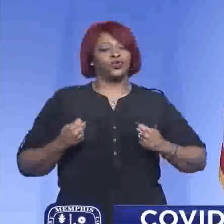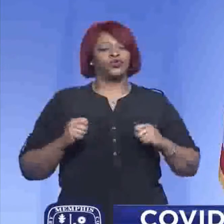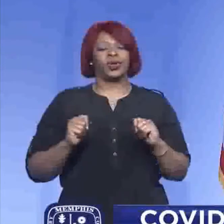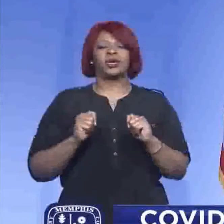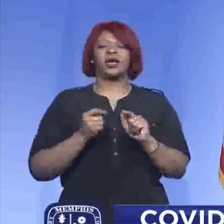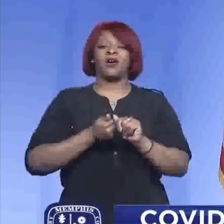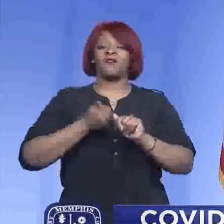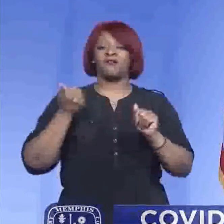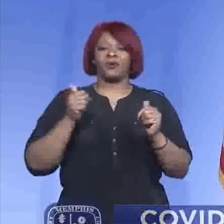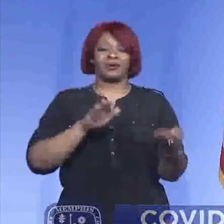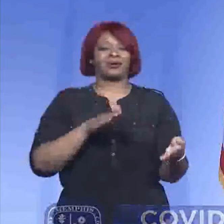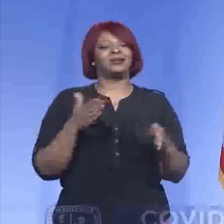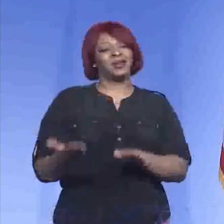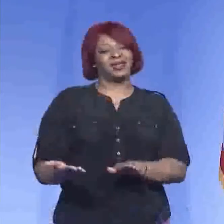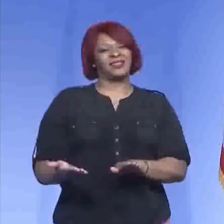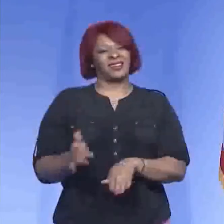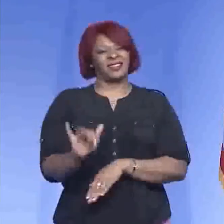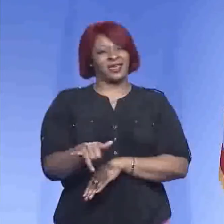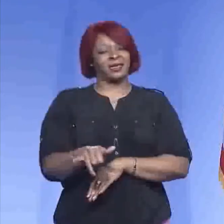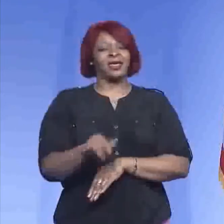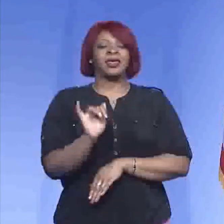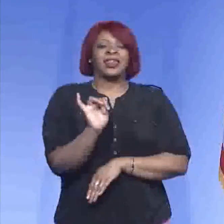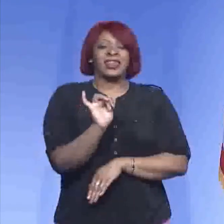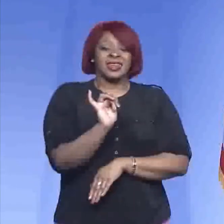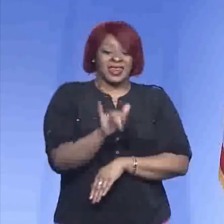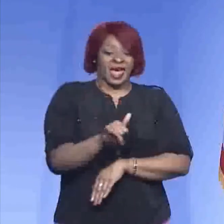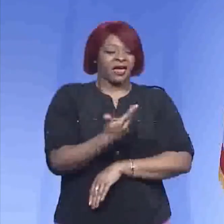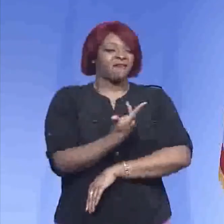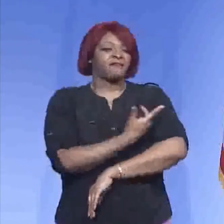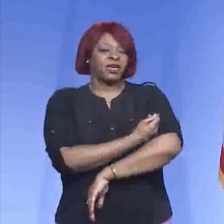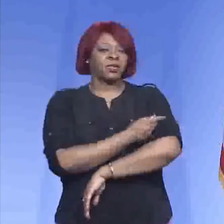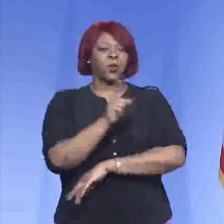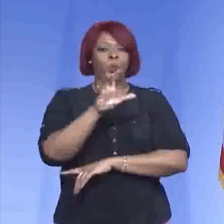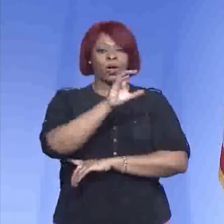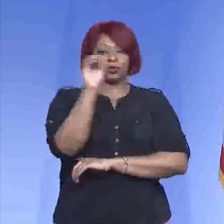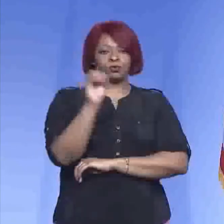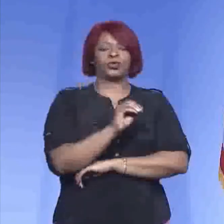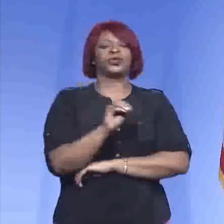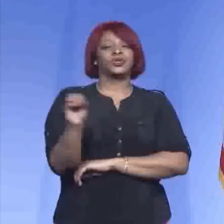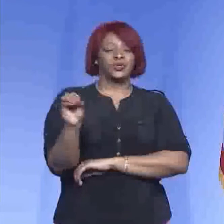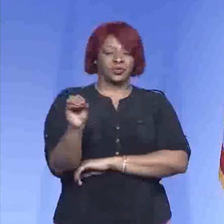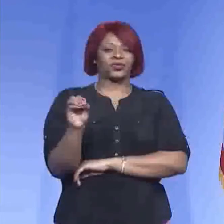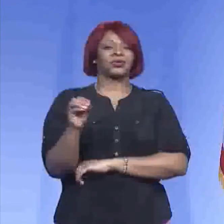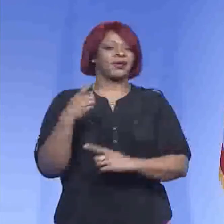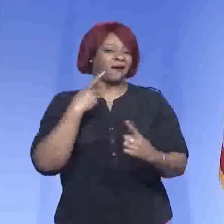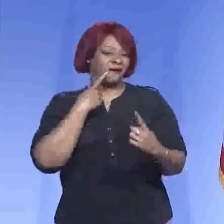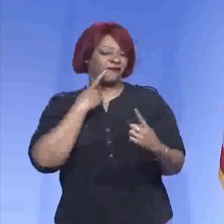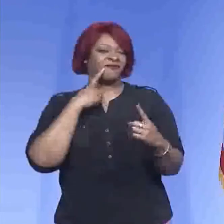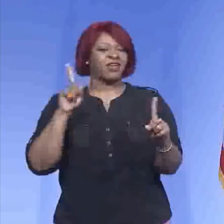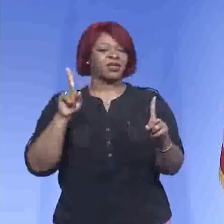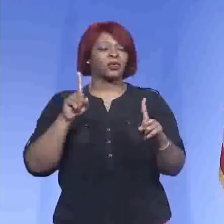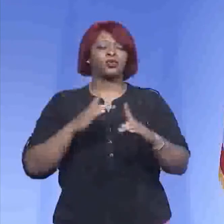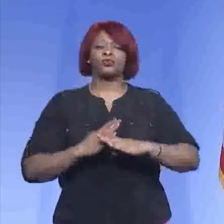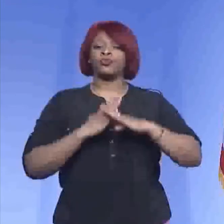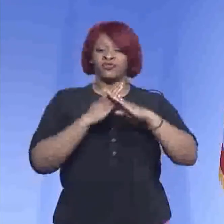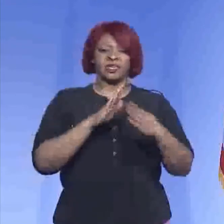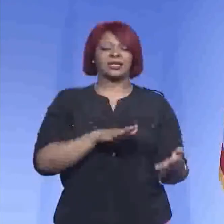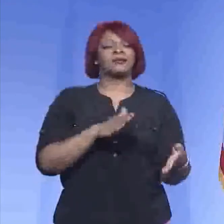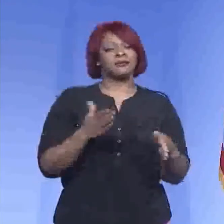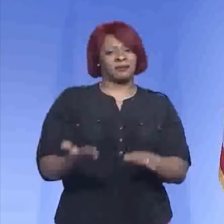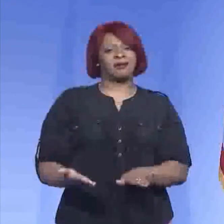avoid deaths. And this particular vaccine is 100% effective in preventing